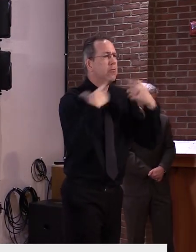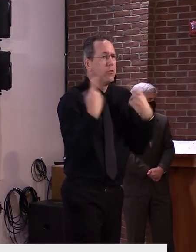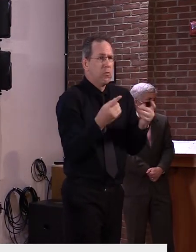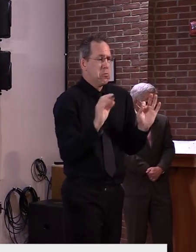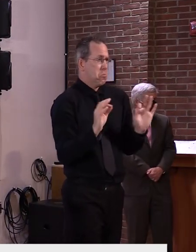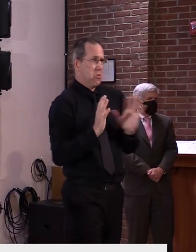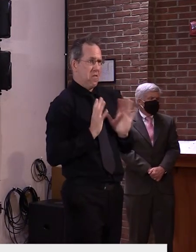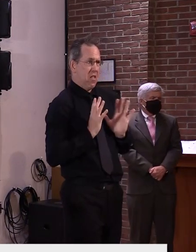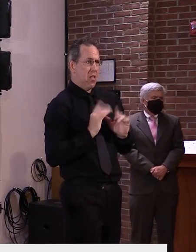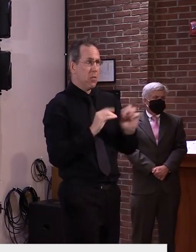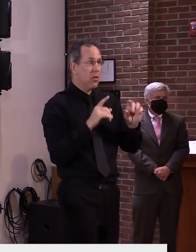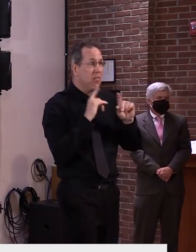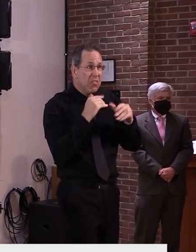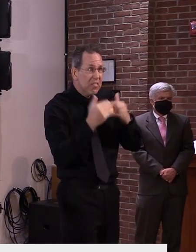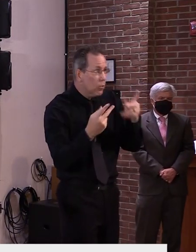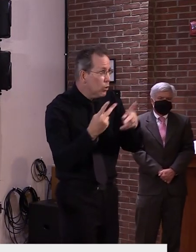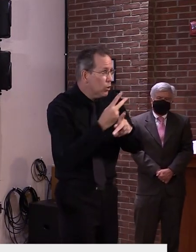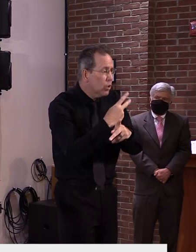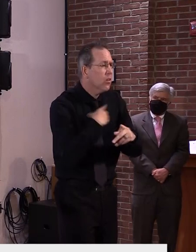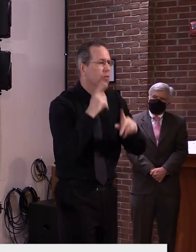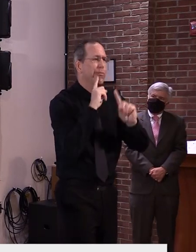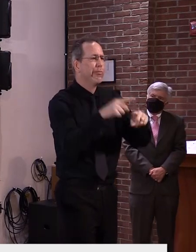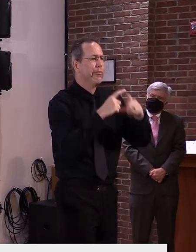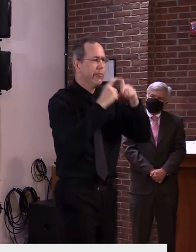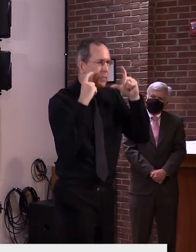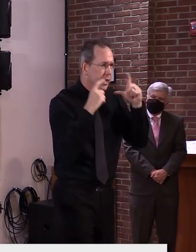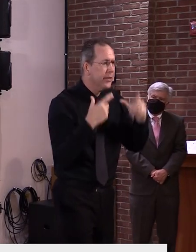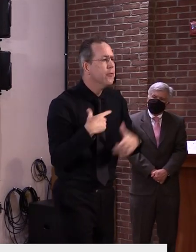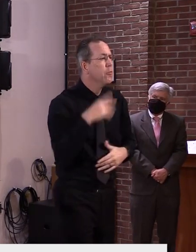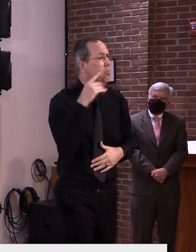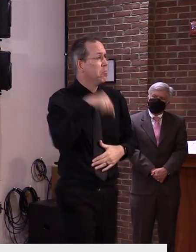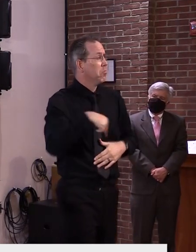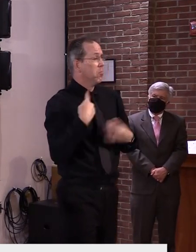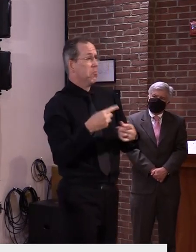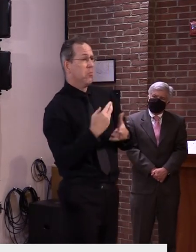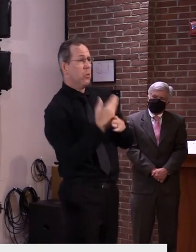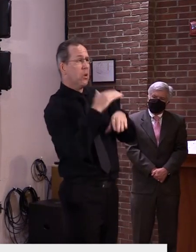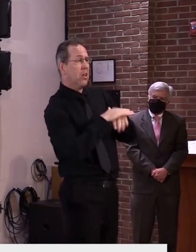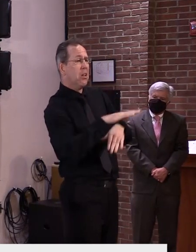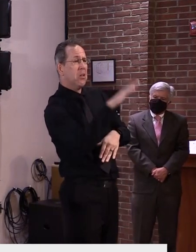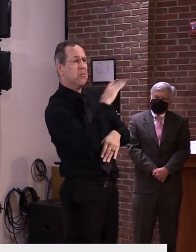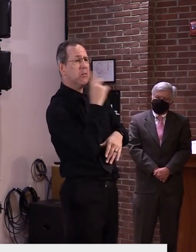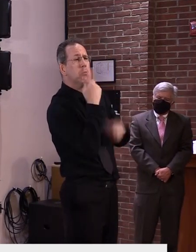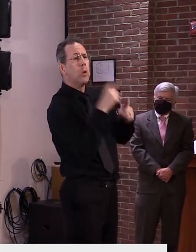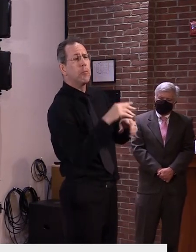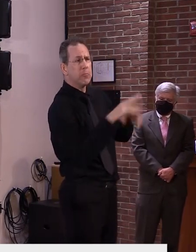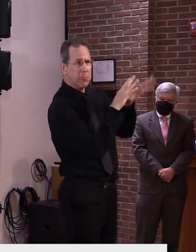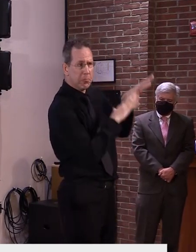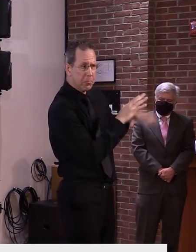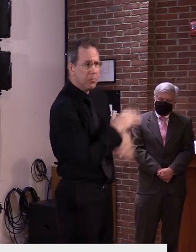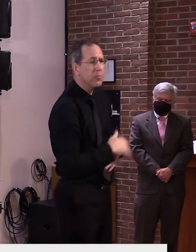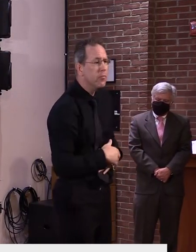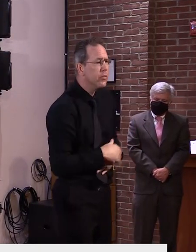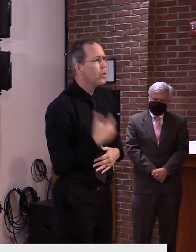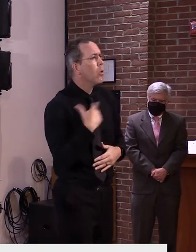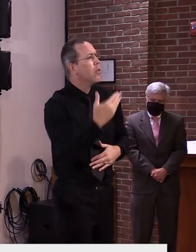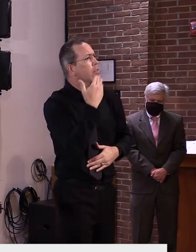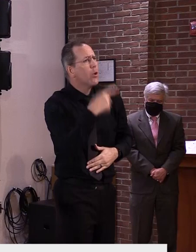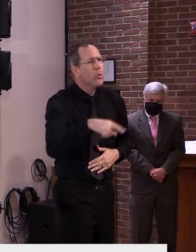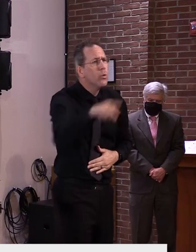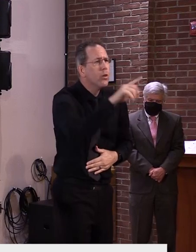data. Again, Vermonters have done a great job protecting each other and made